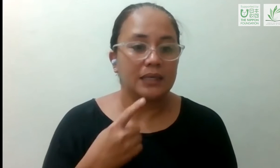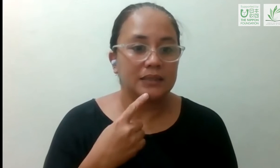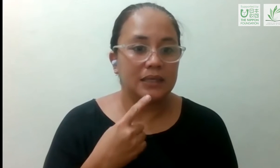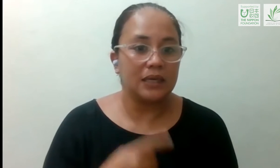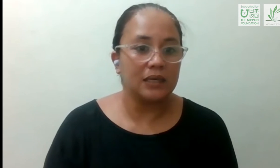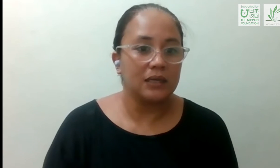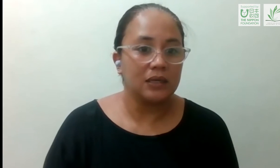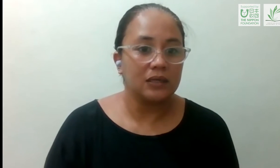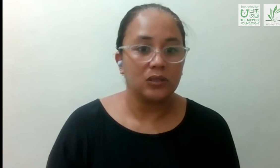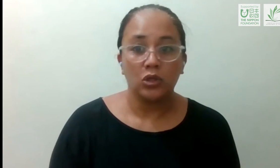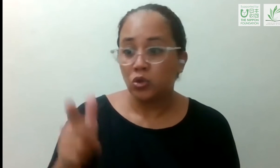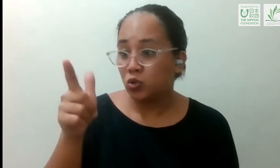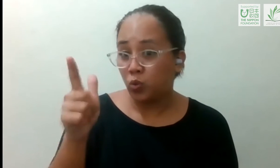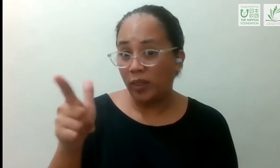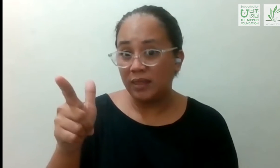20 is bigger than 10.